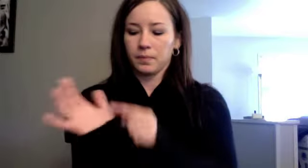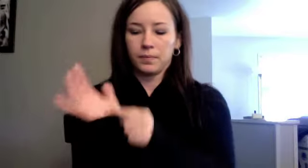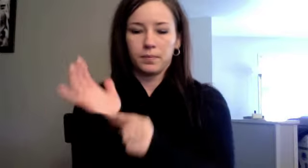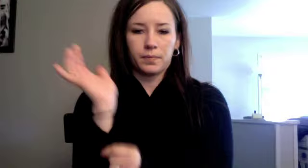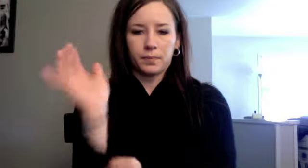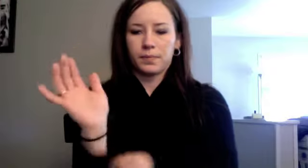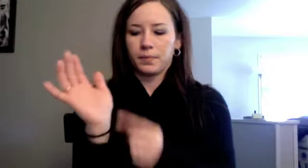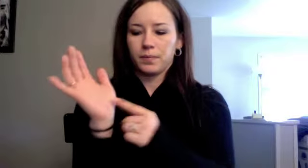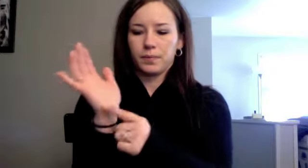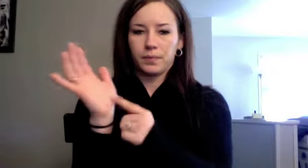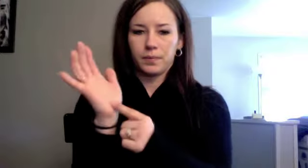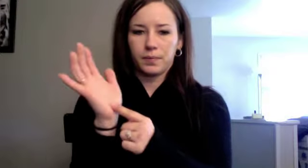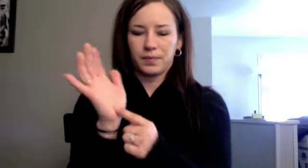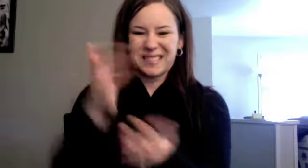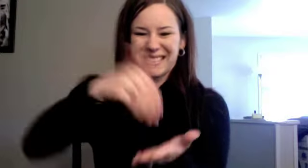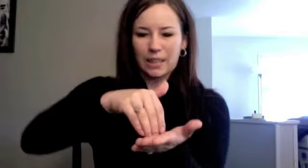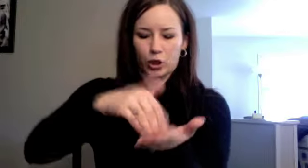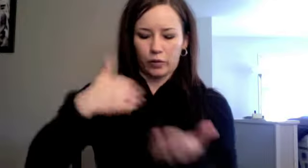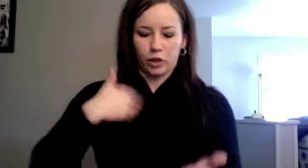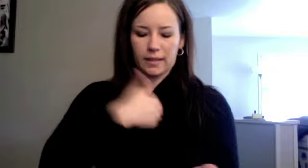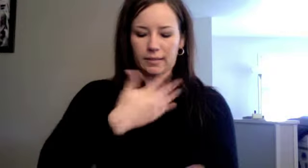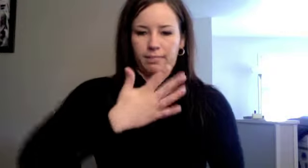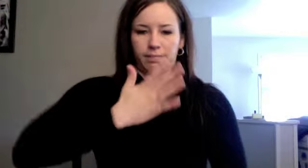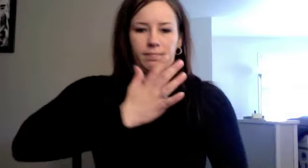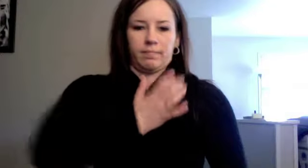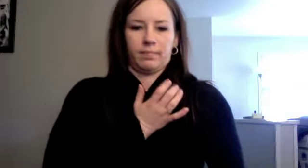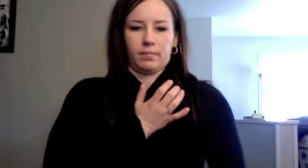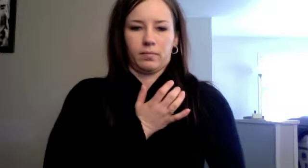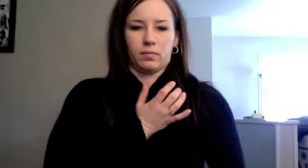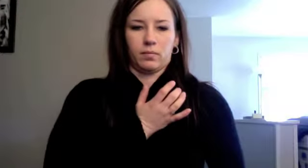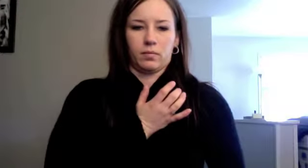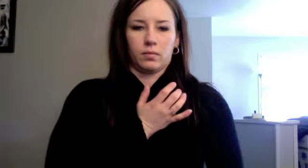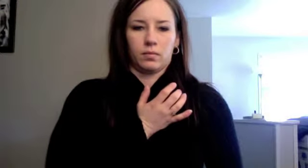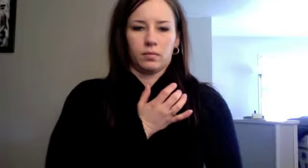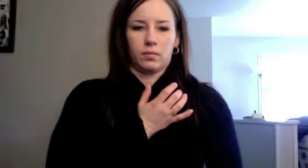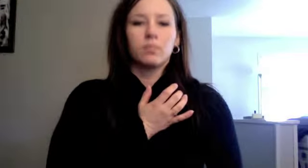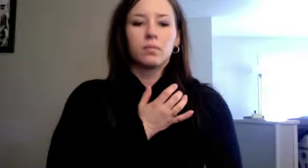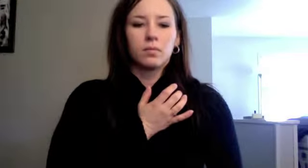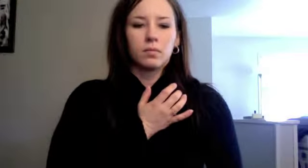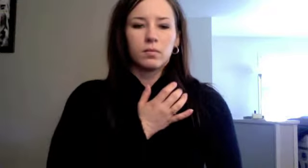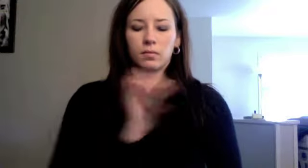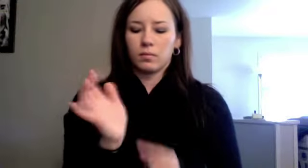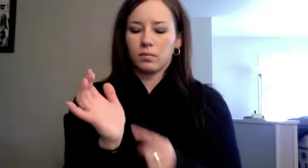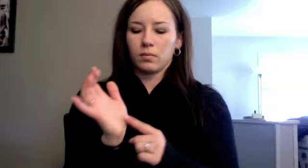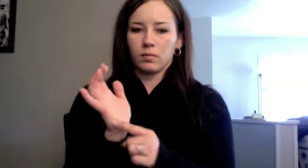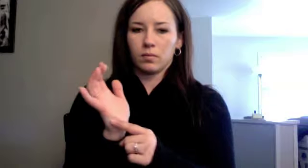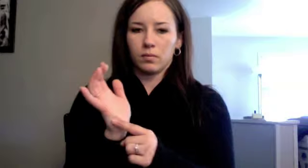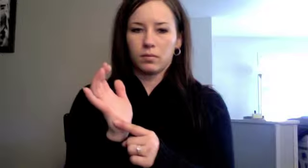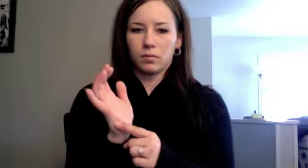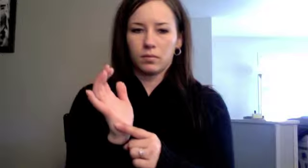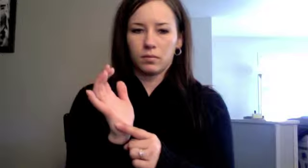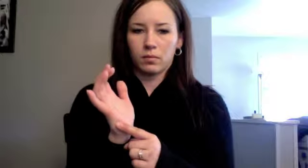point in the center of the chest. This achieves our aim of placing the heel of one hand on the chest above the